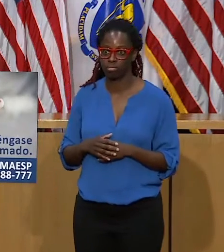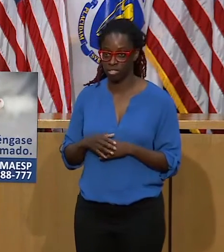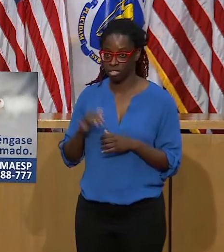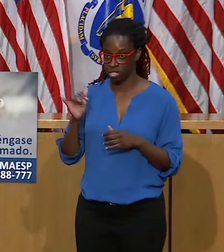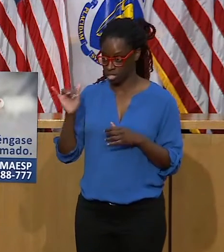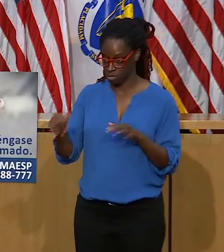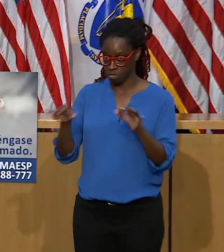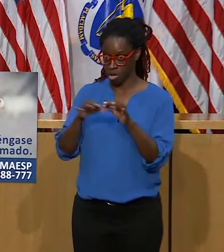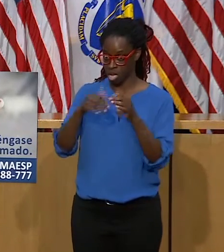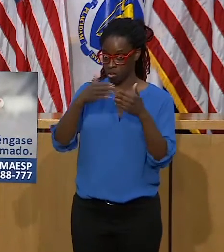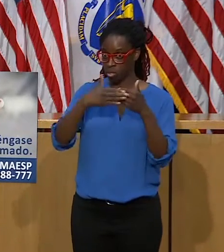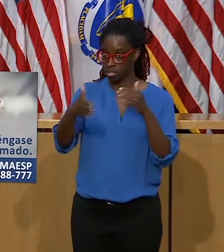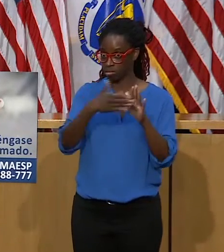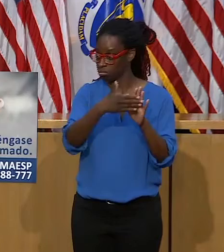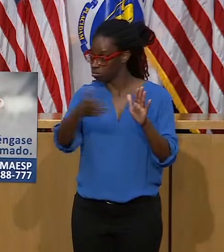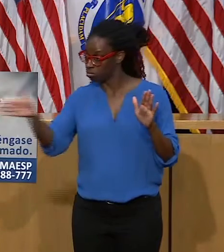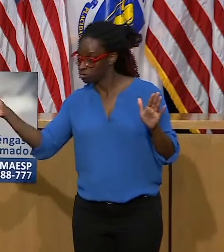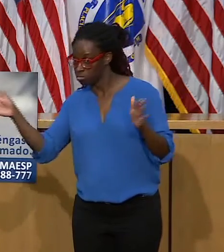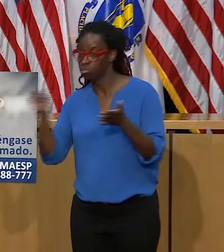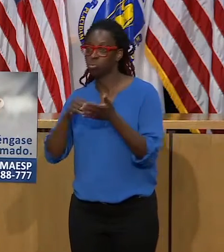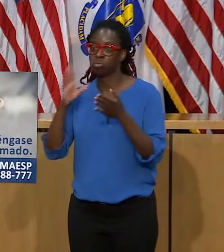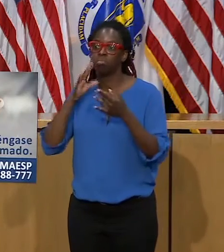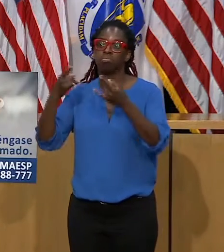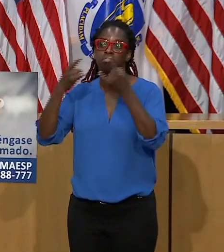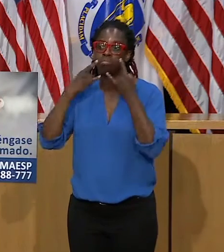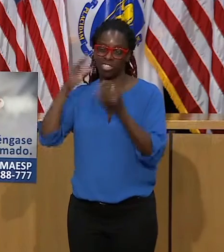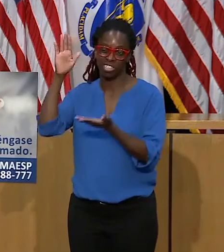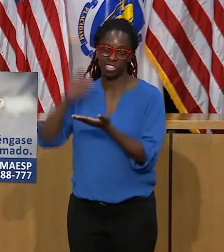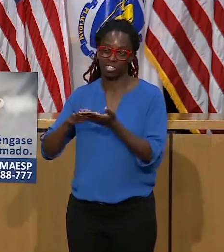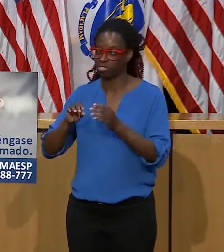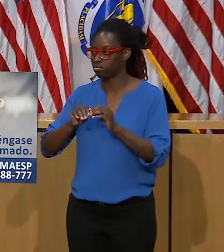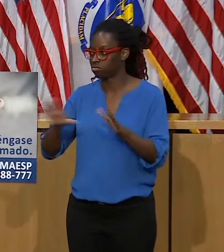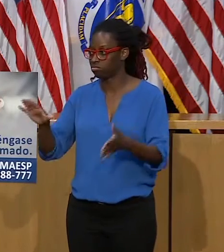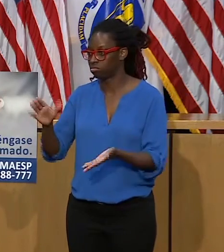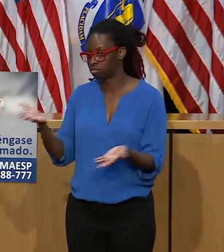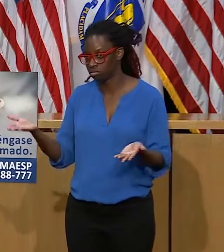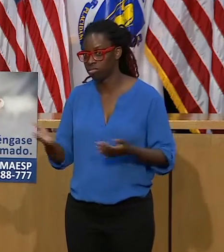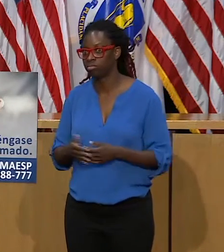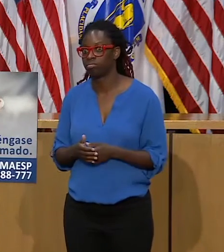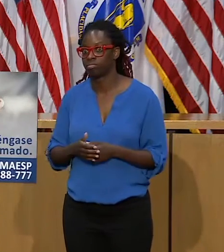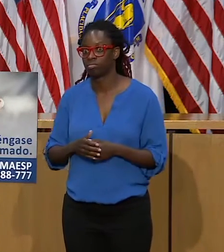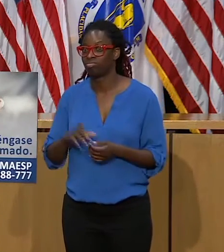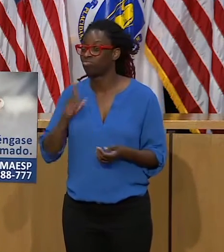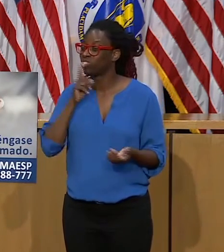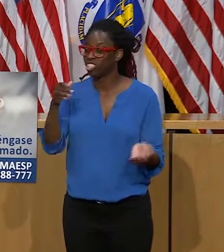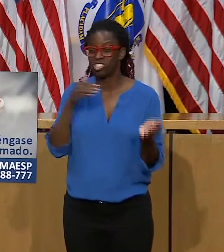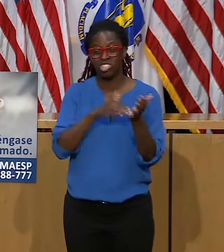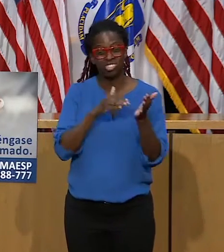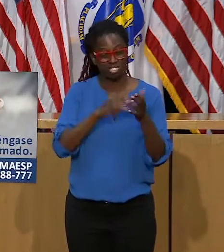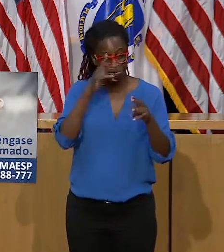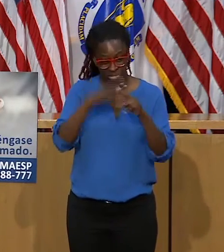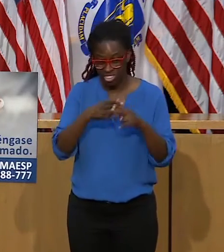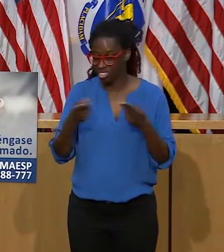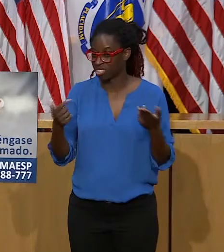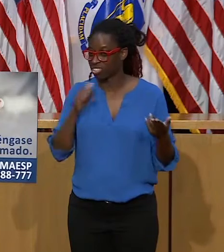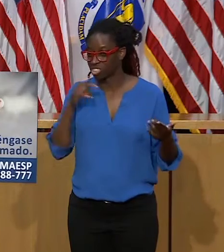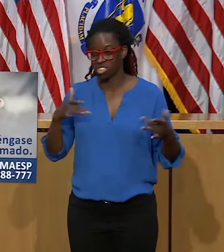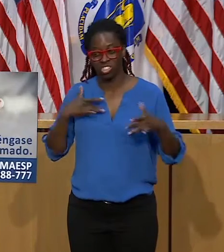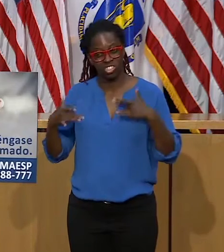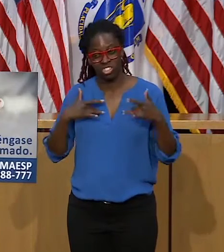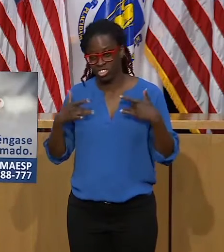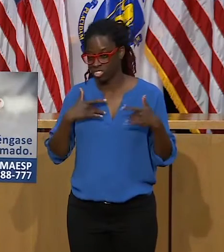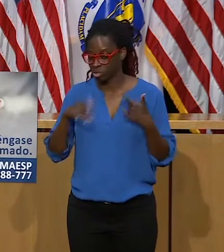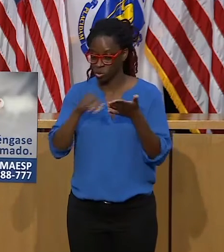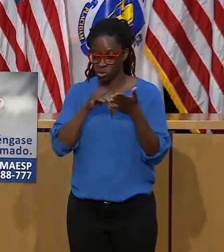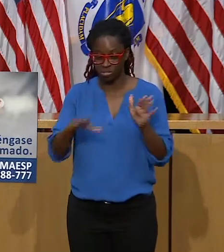we reduce the transmission. And as has been said before by Dr. Nelson and others, we look at all of these mitigation efforts as a